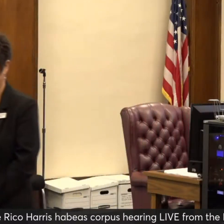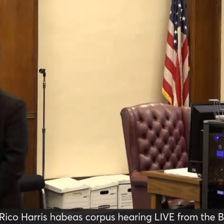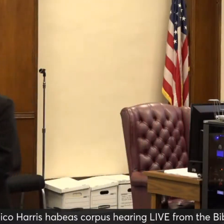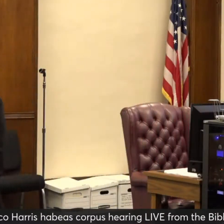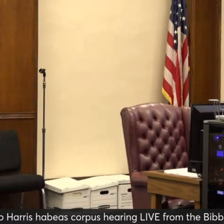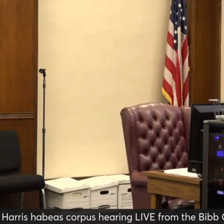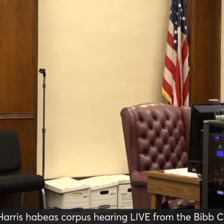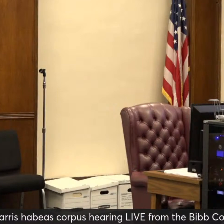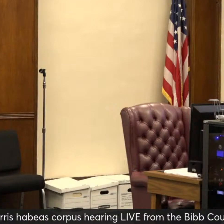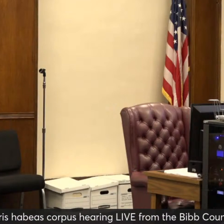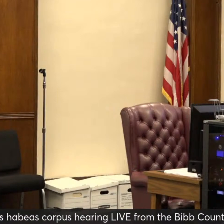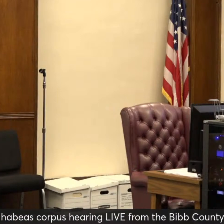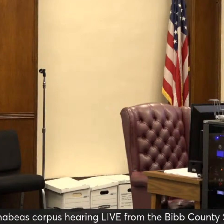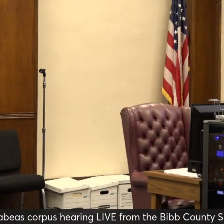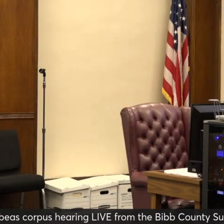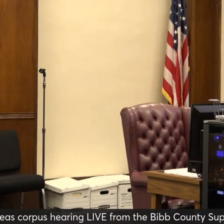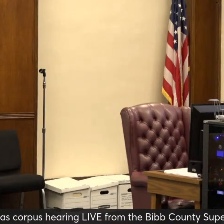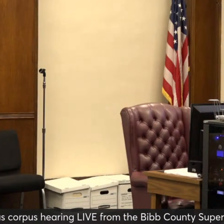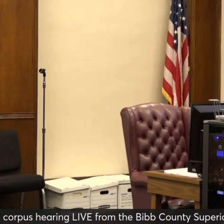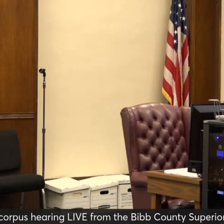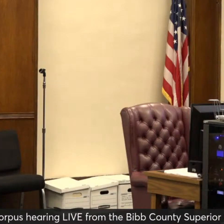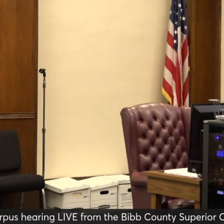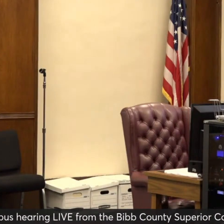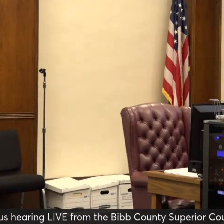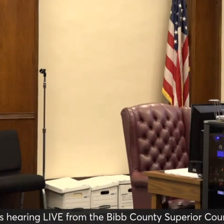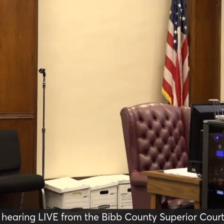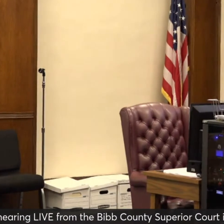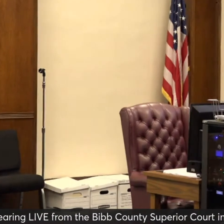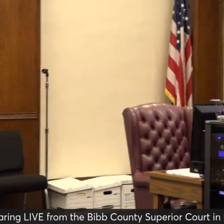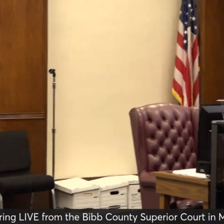I have a few questions, John.